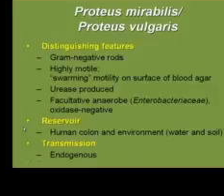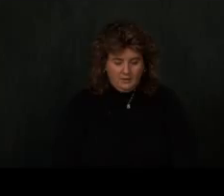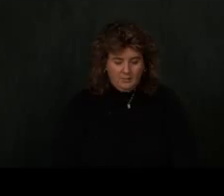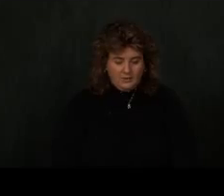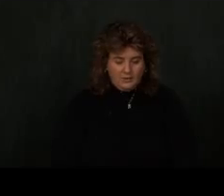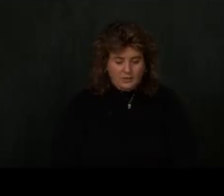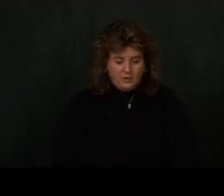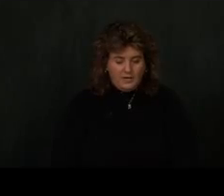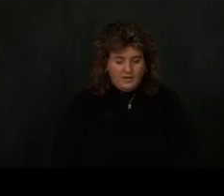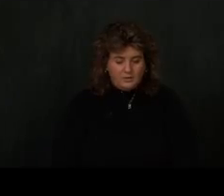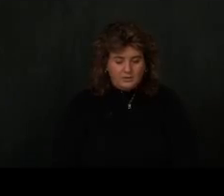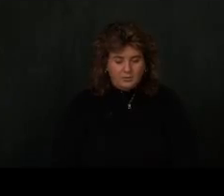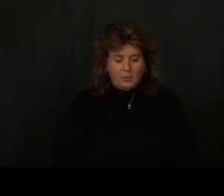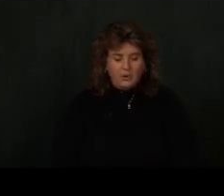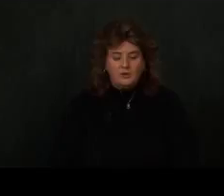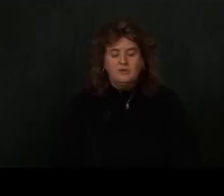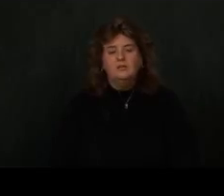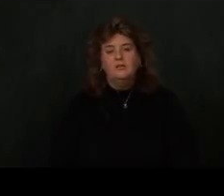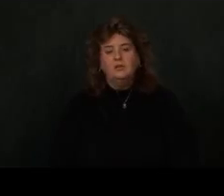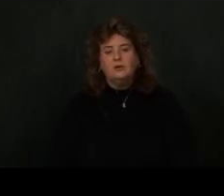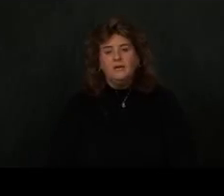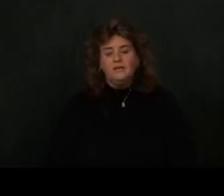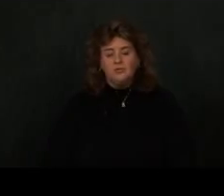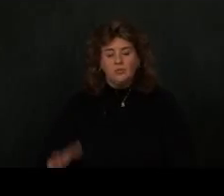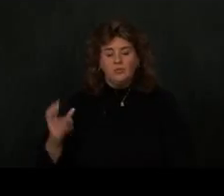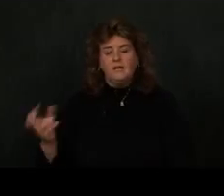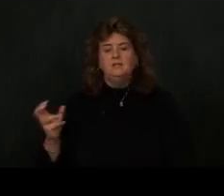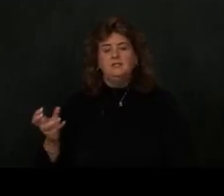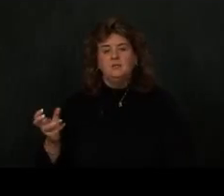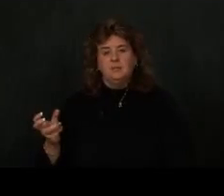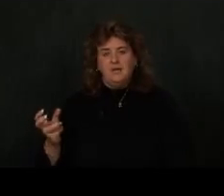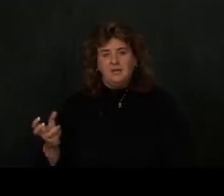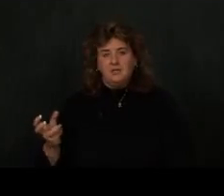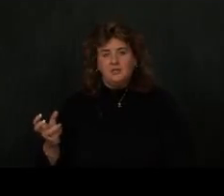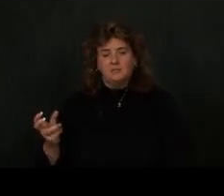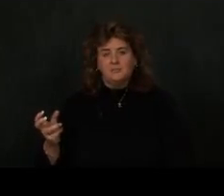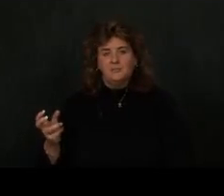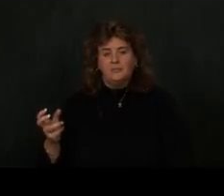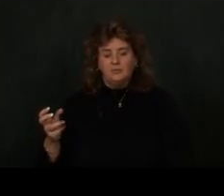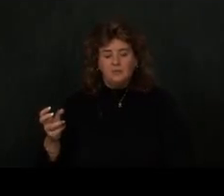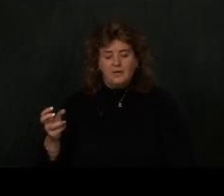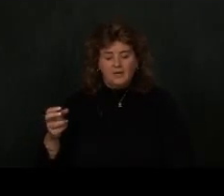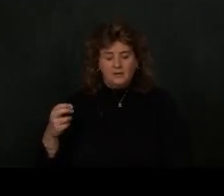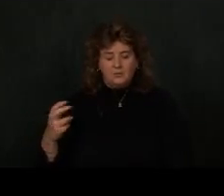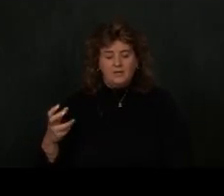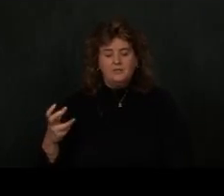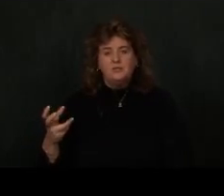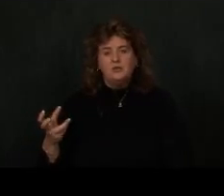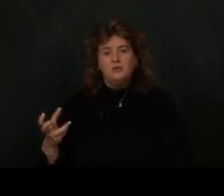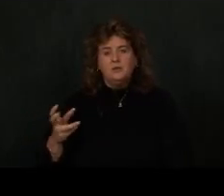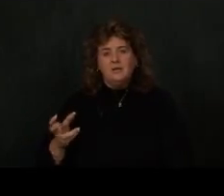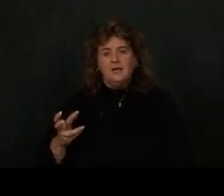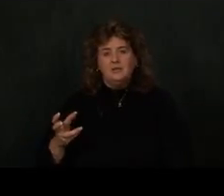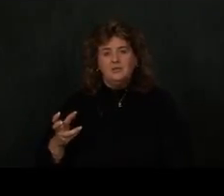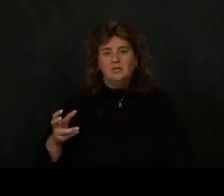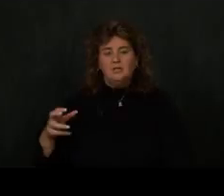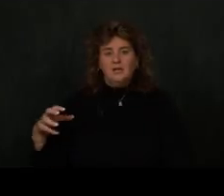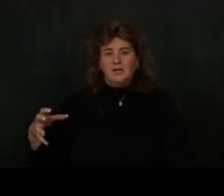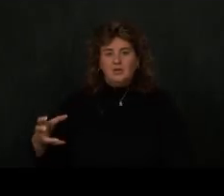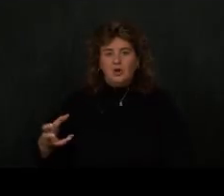Now, I mentioned urease was important. Urease raises the pH, okay? It raises the urine pH and